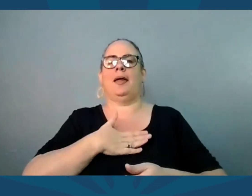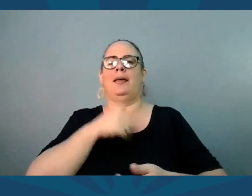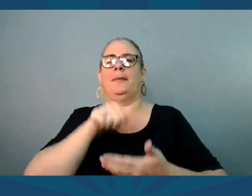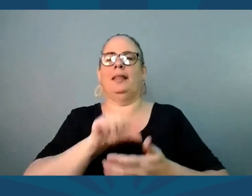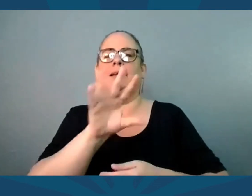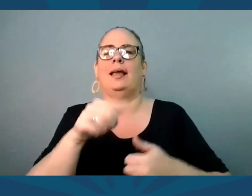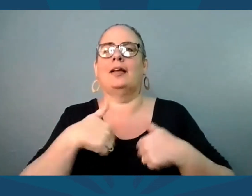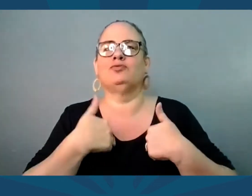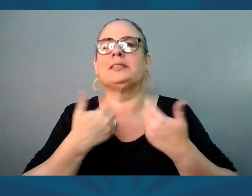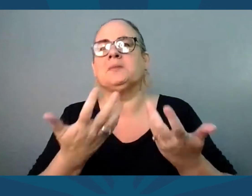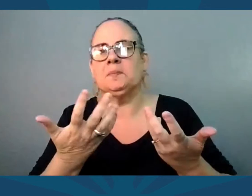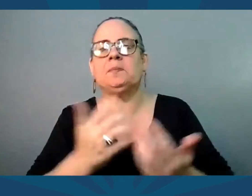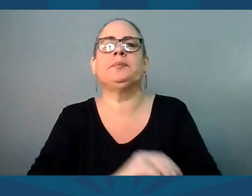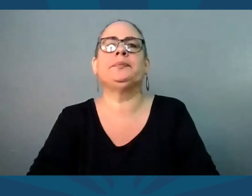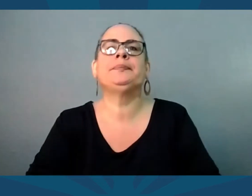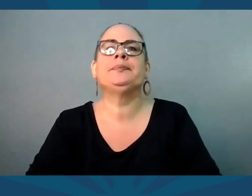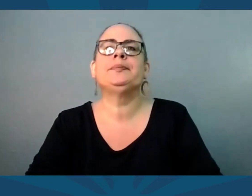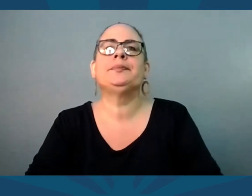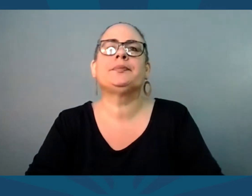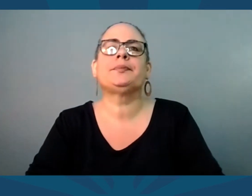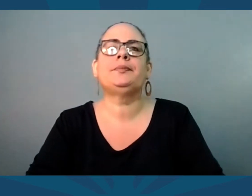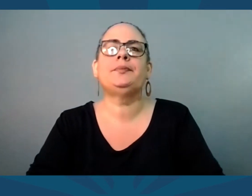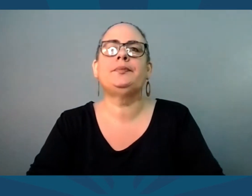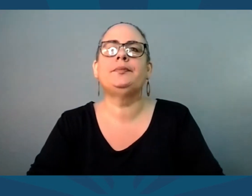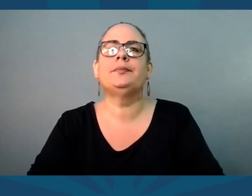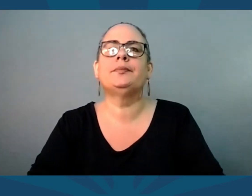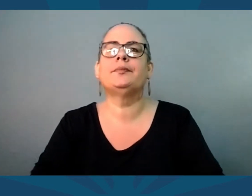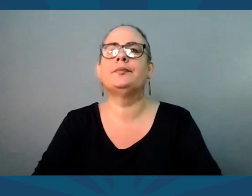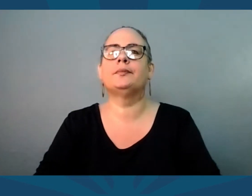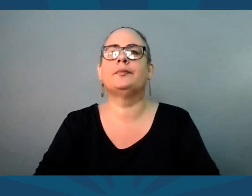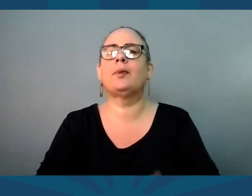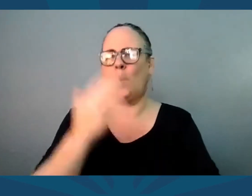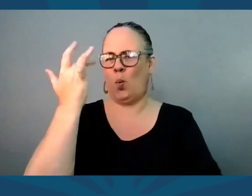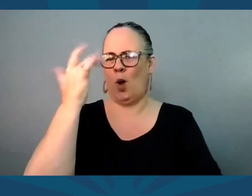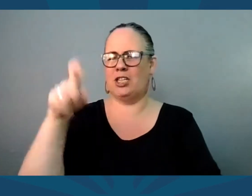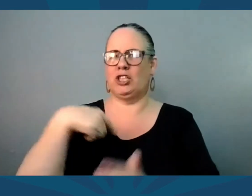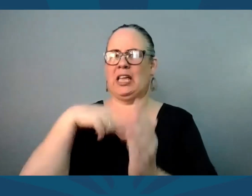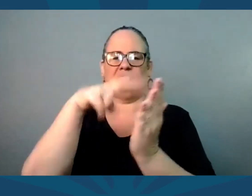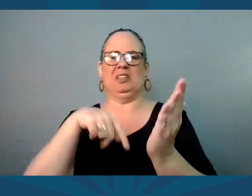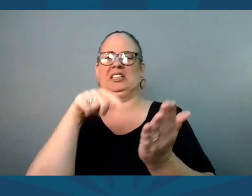at a different residential address that uses the same mailing address as you.